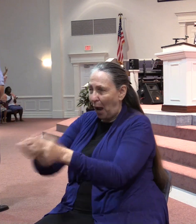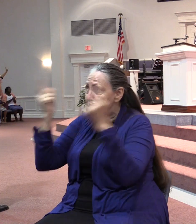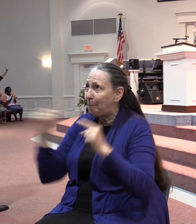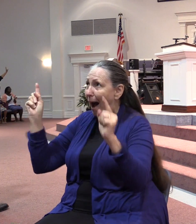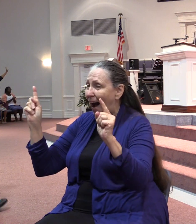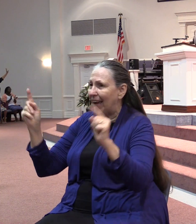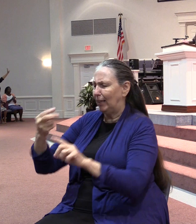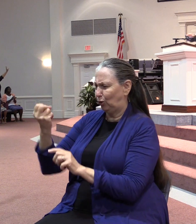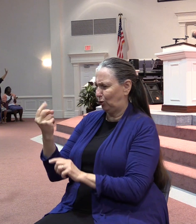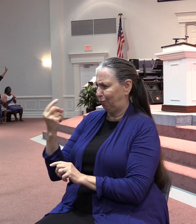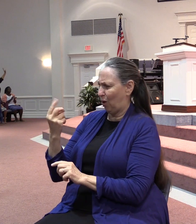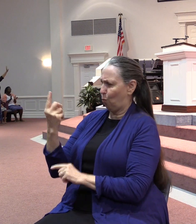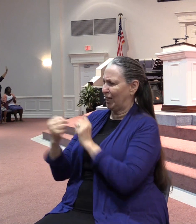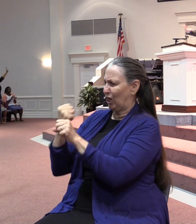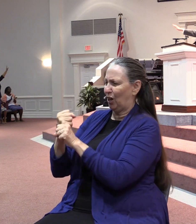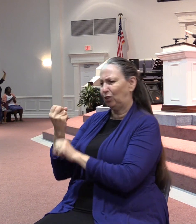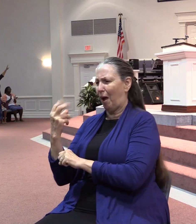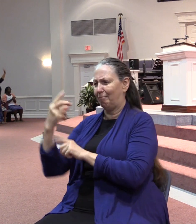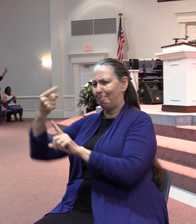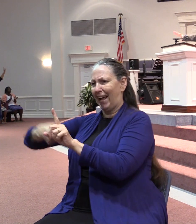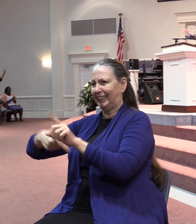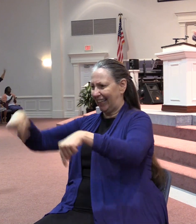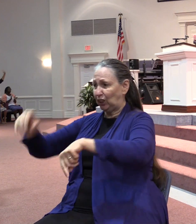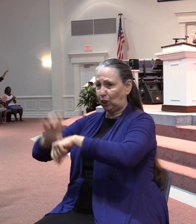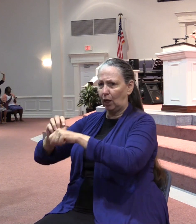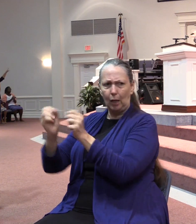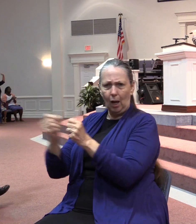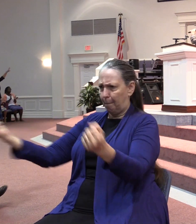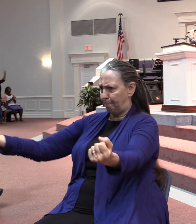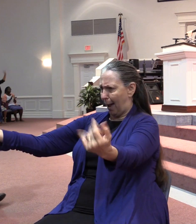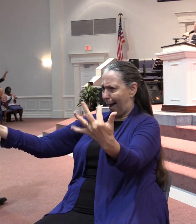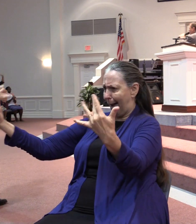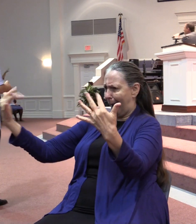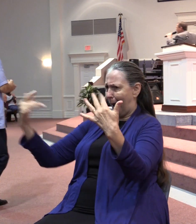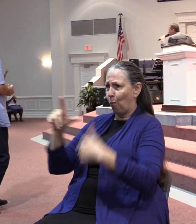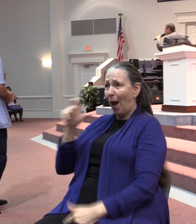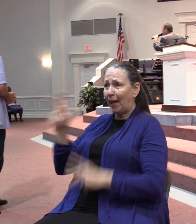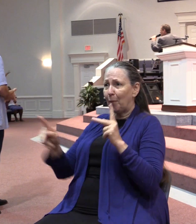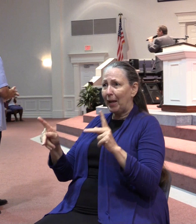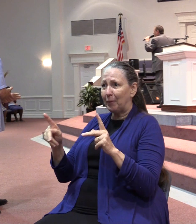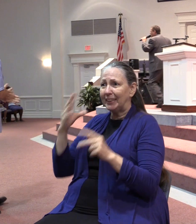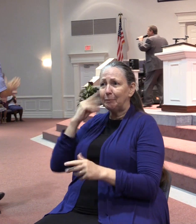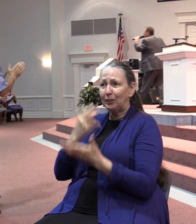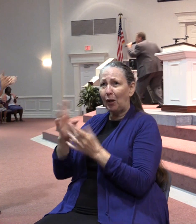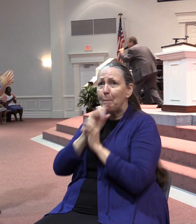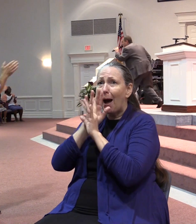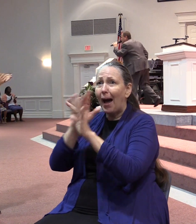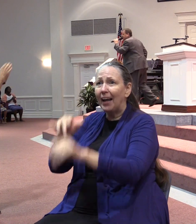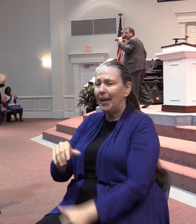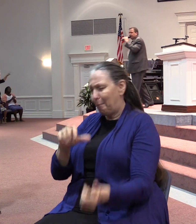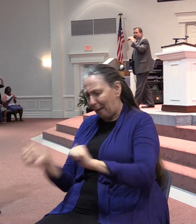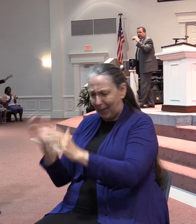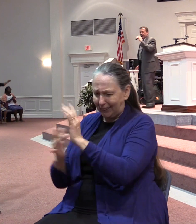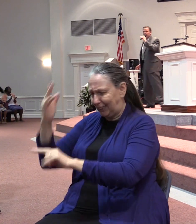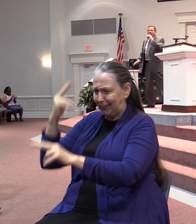next 12 months, I believe we can fill this thing up and see 100 people filled with the Holy Ghost, baptized